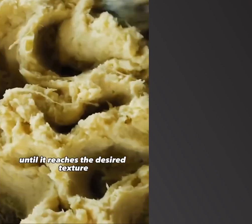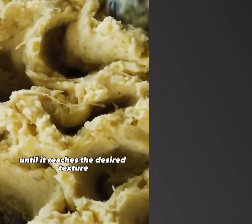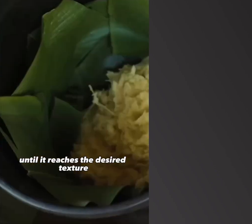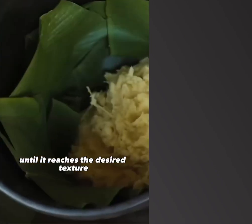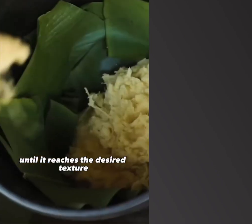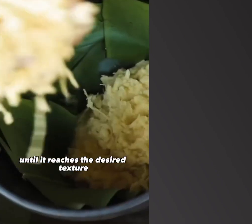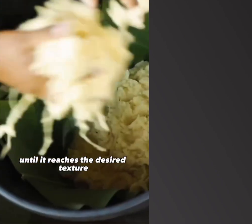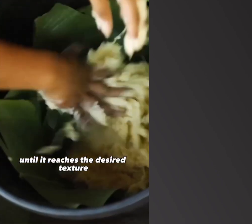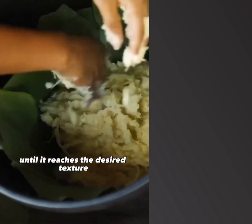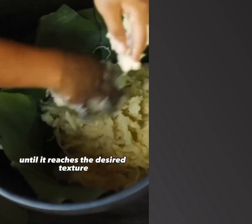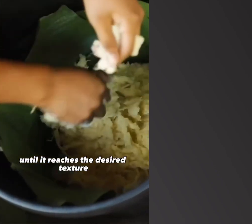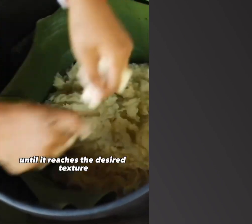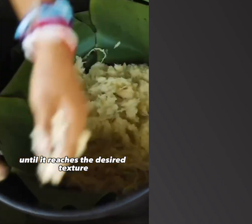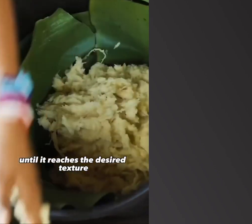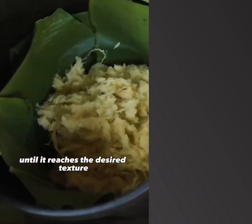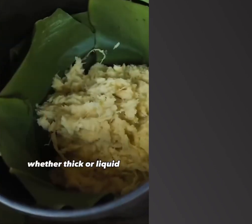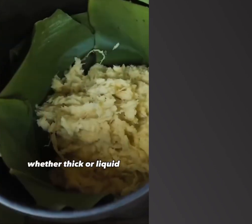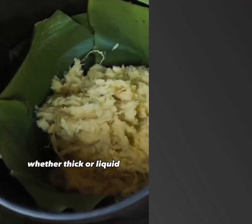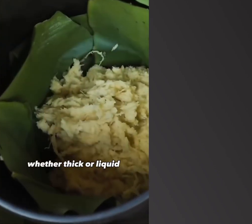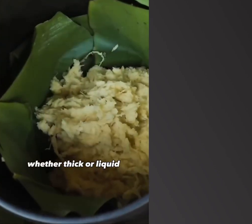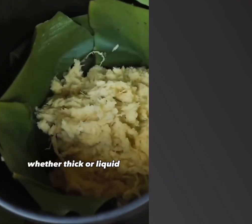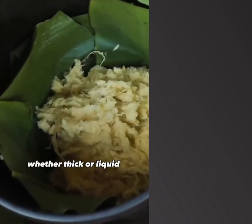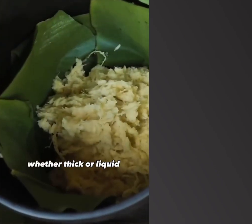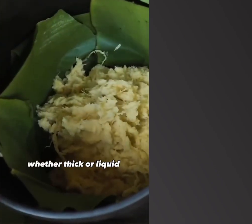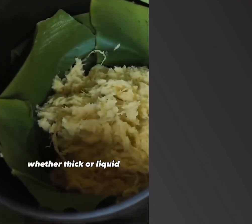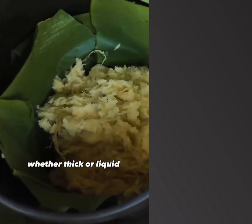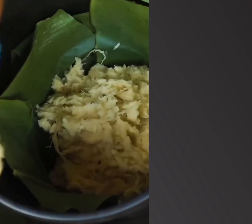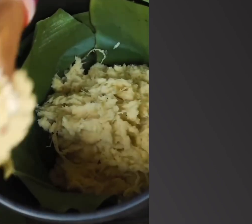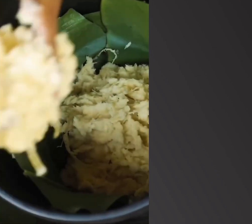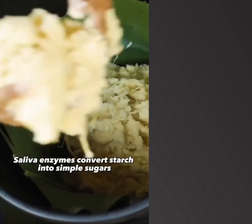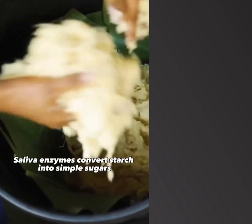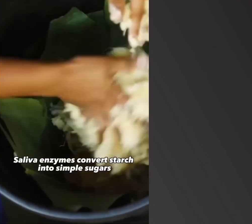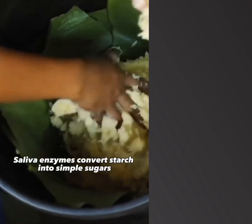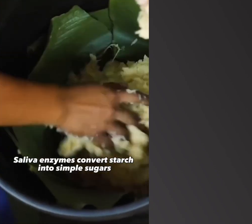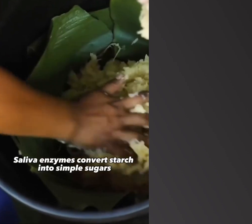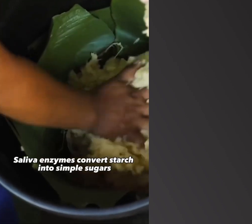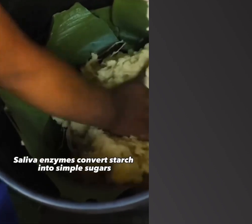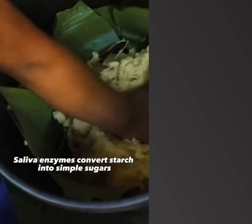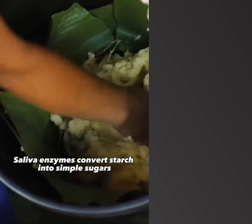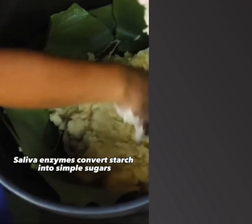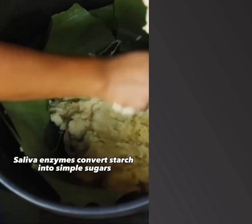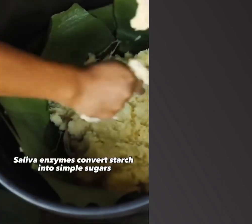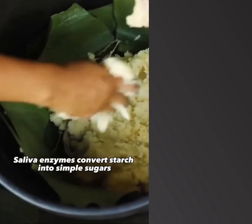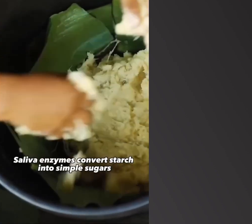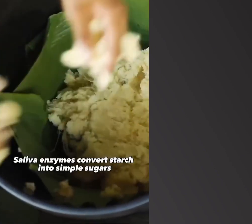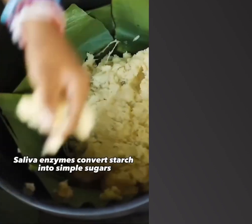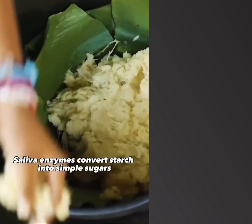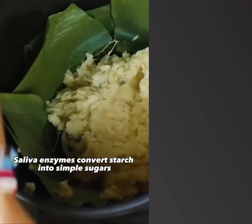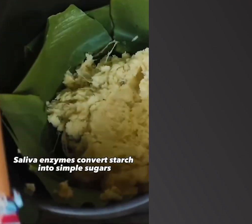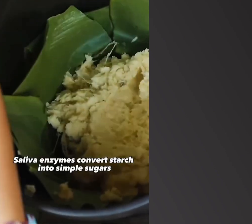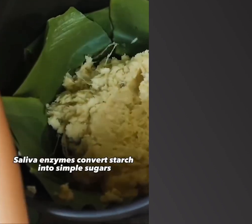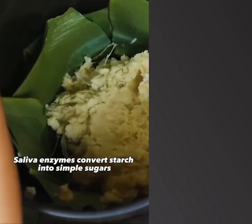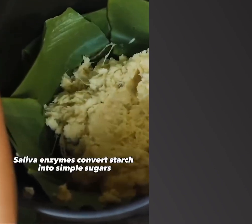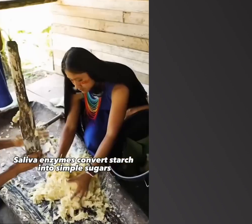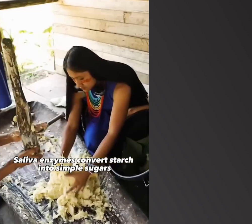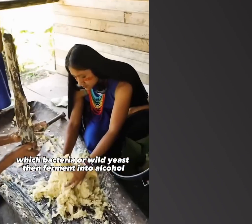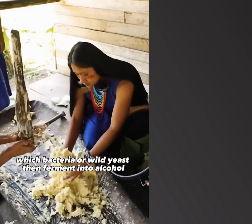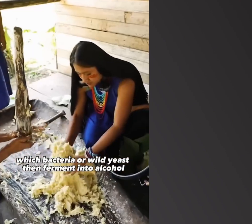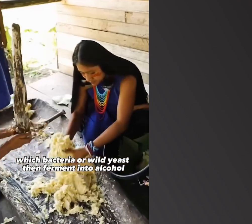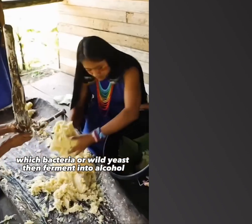it reaches the desired texture, whether thick or liquid. Saliva enzymes convert starch into simple sugars, which